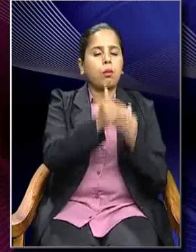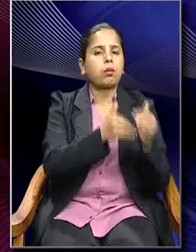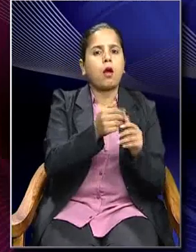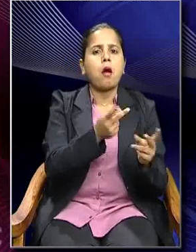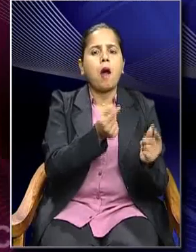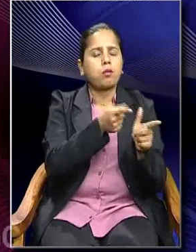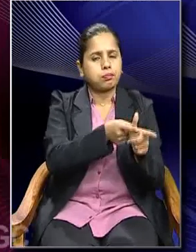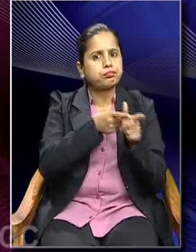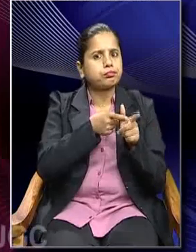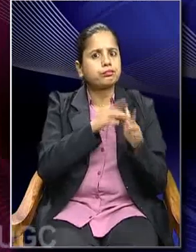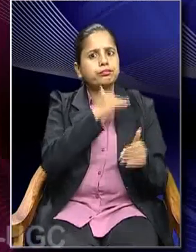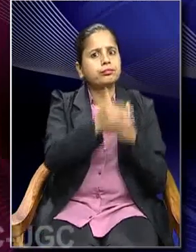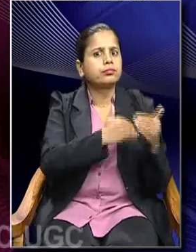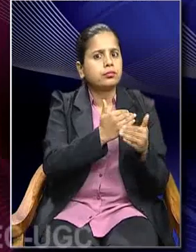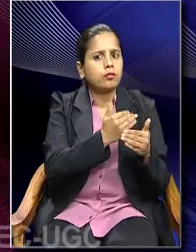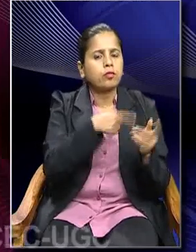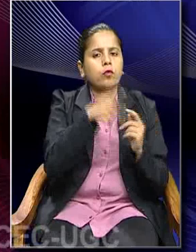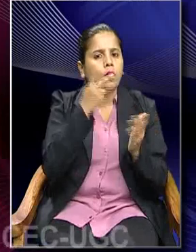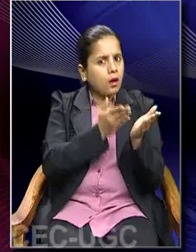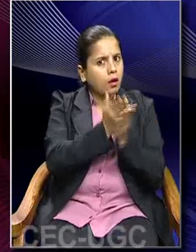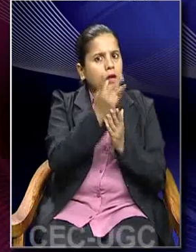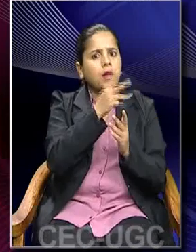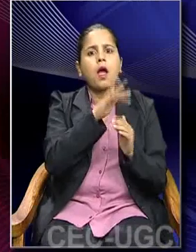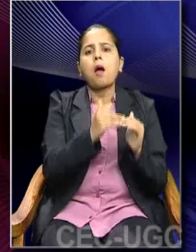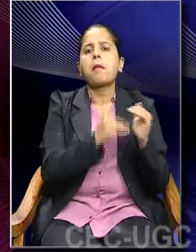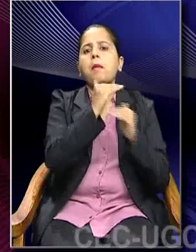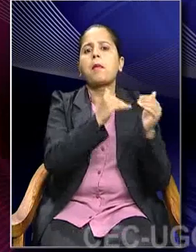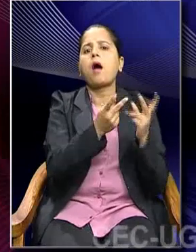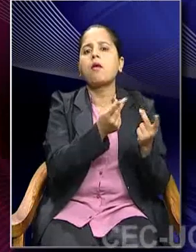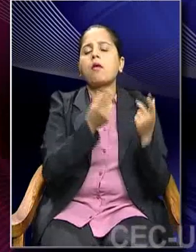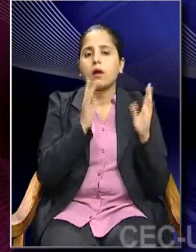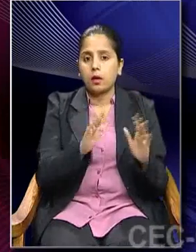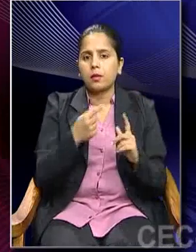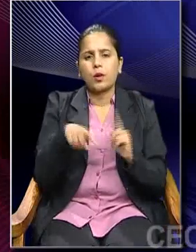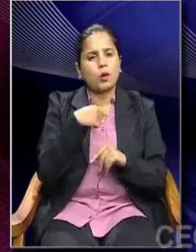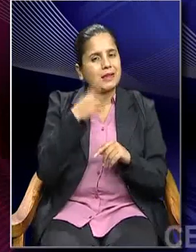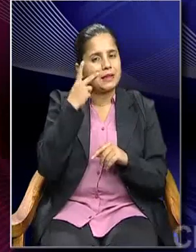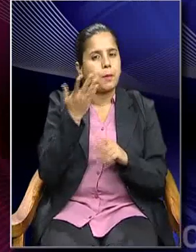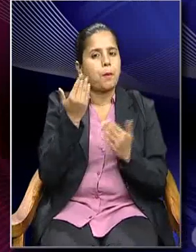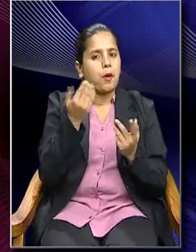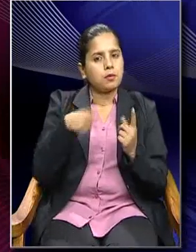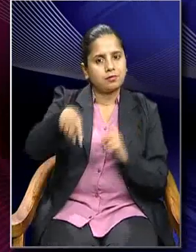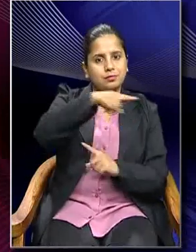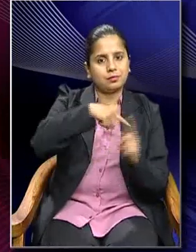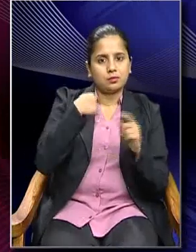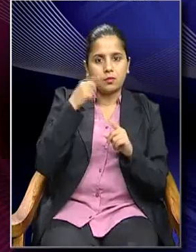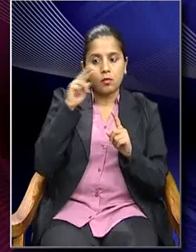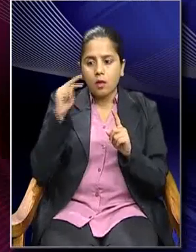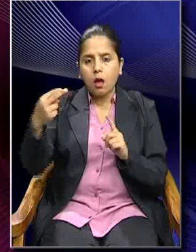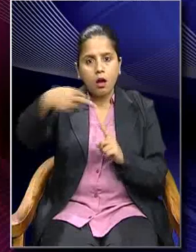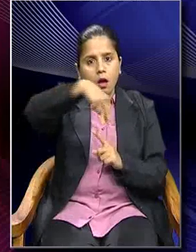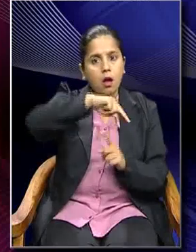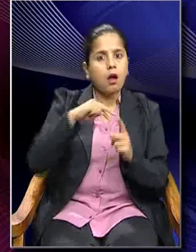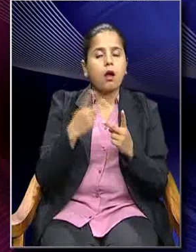higher speed. It's kind of a directional and progressive character. We can see all around. If we look in around,